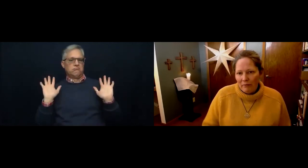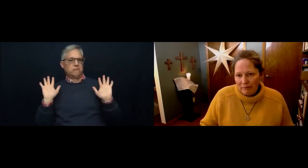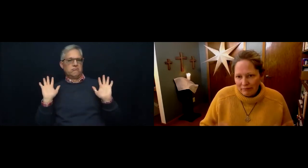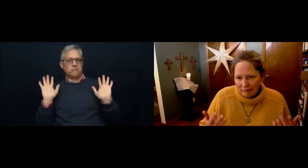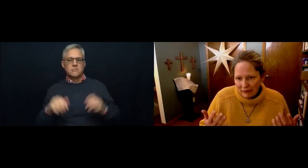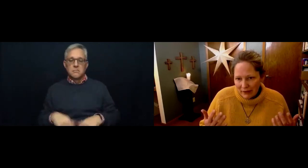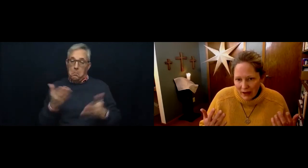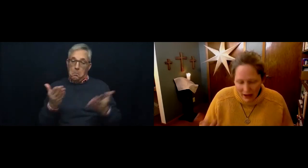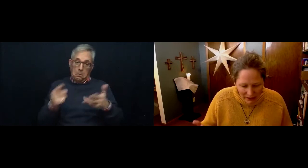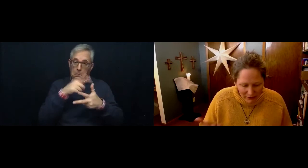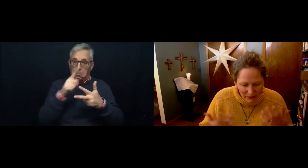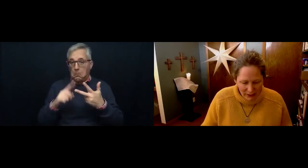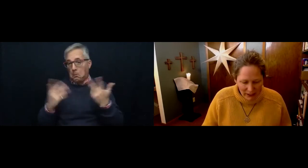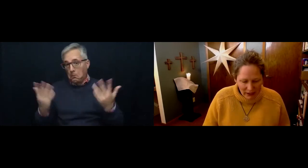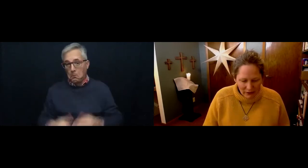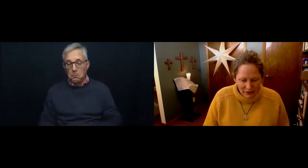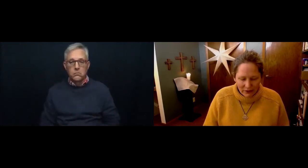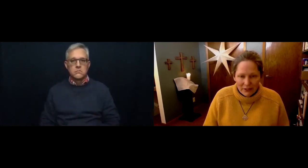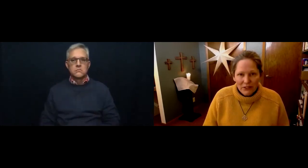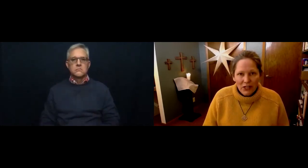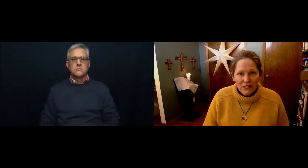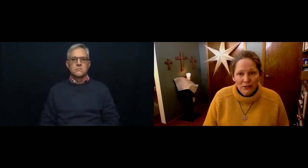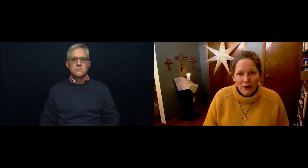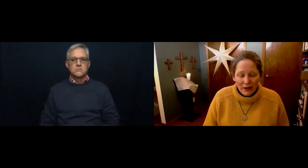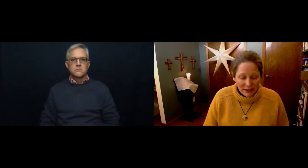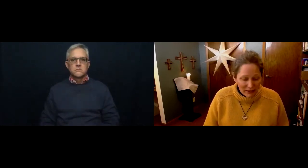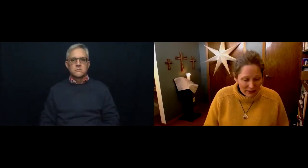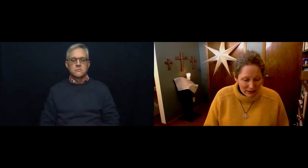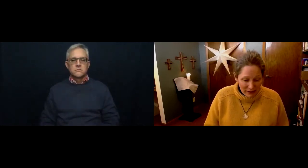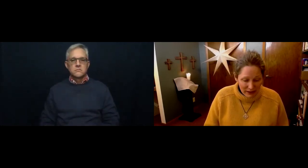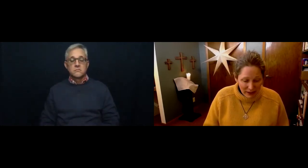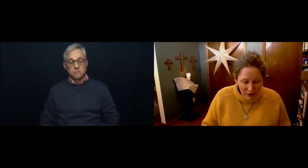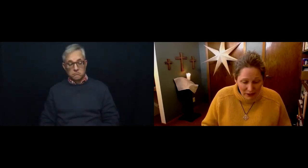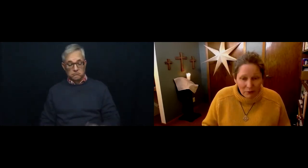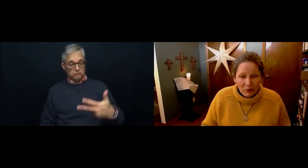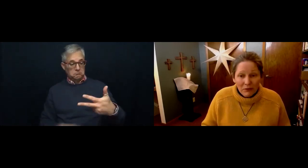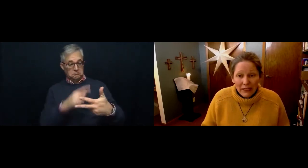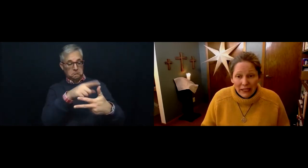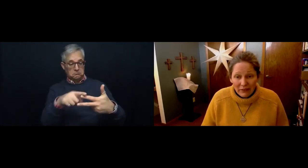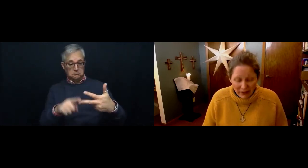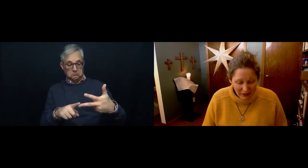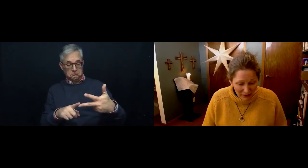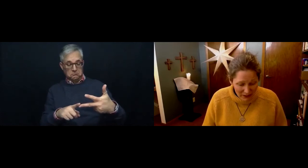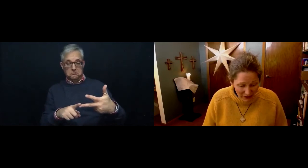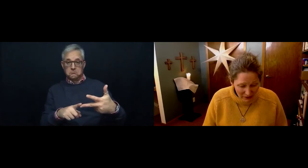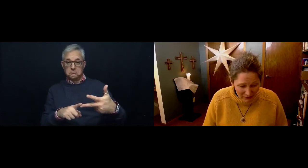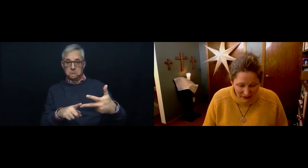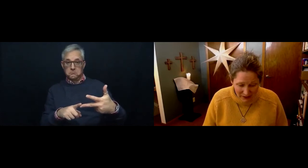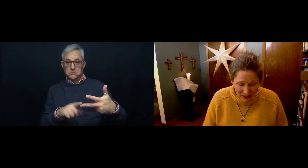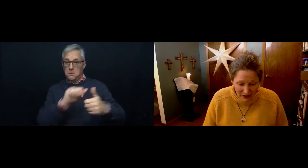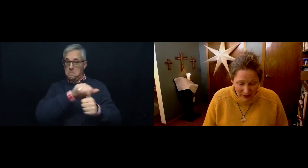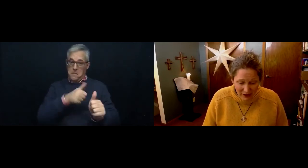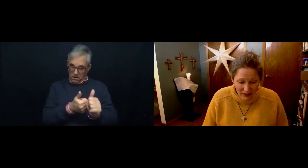Now, any of those indicators could suggest to us that we don't believe in